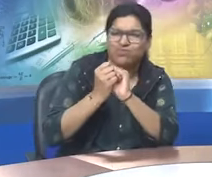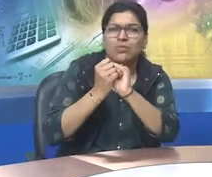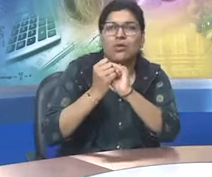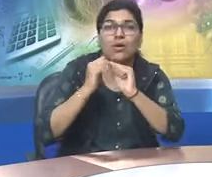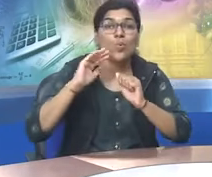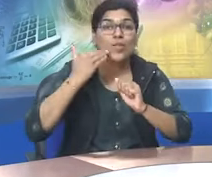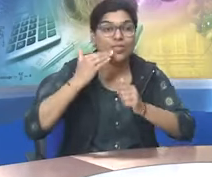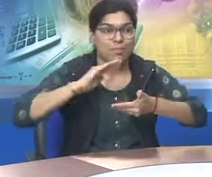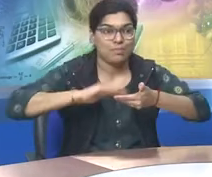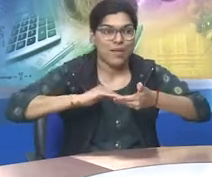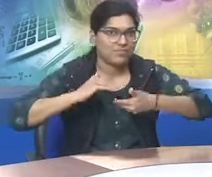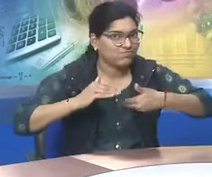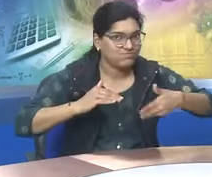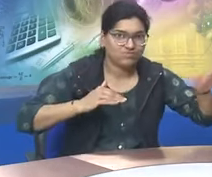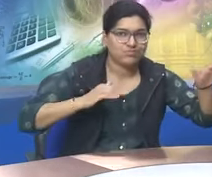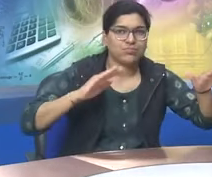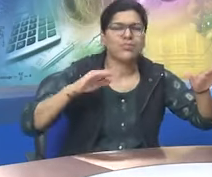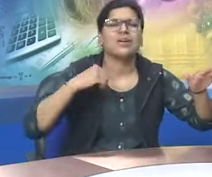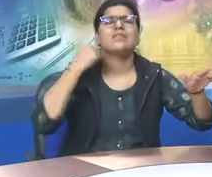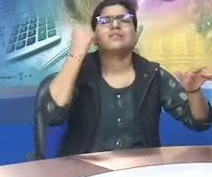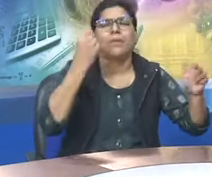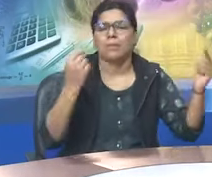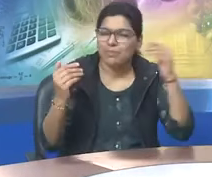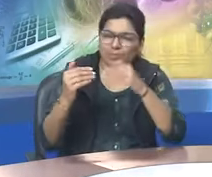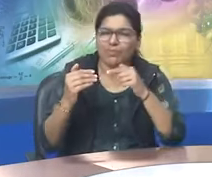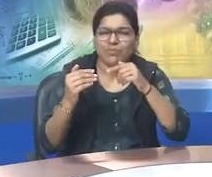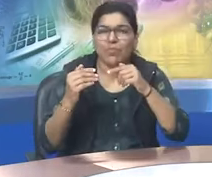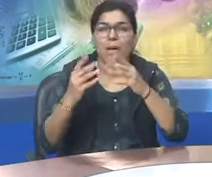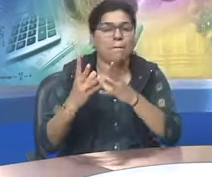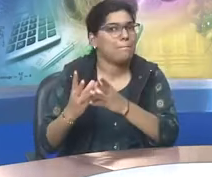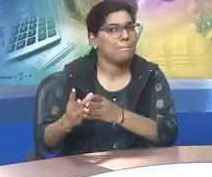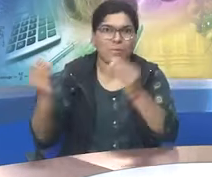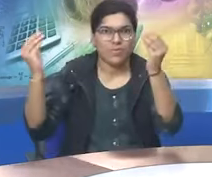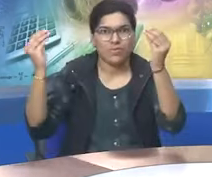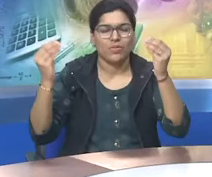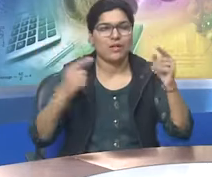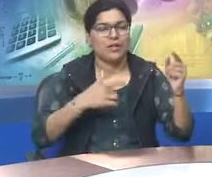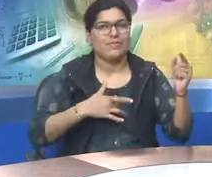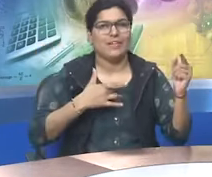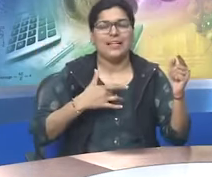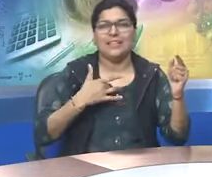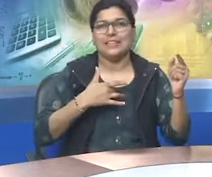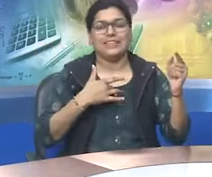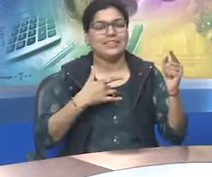as after the death of the grandmother, and also